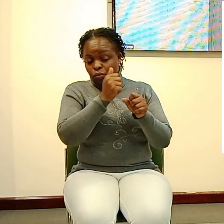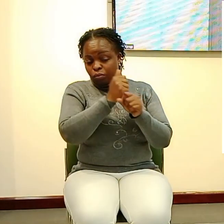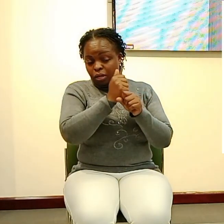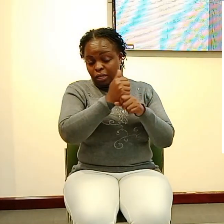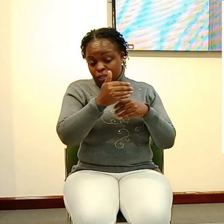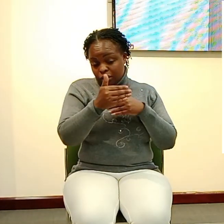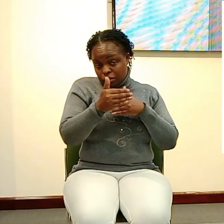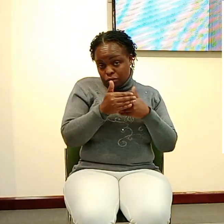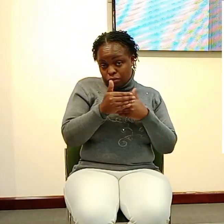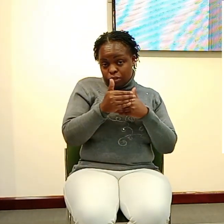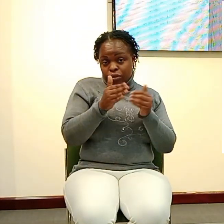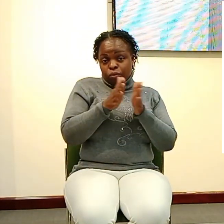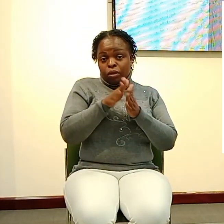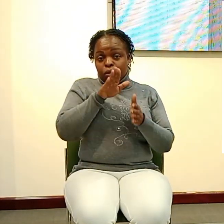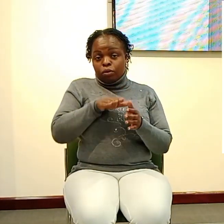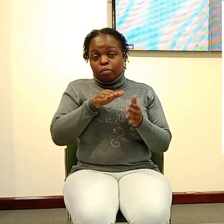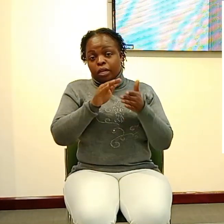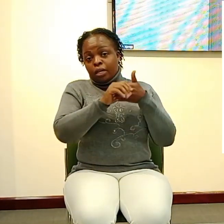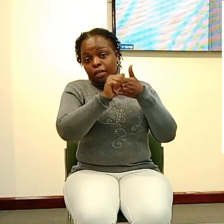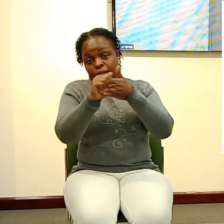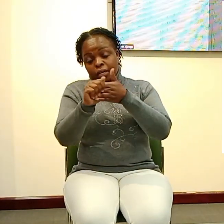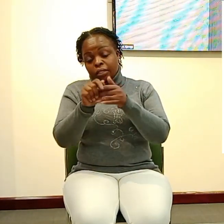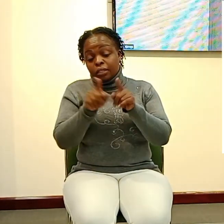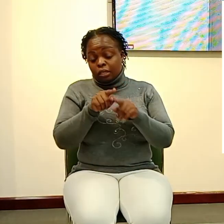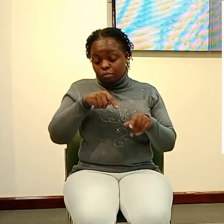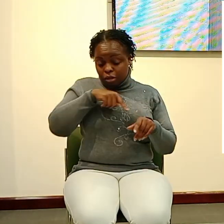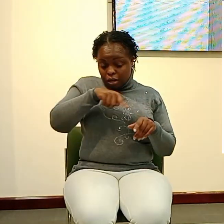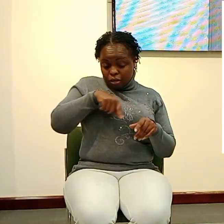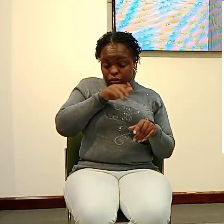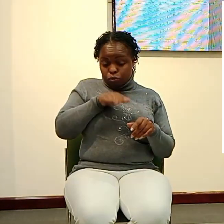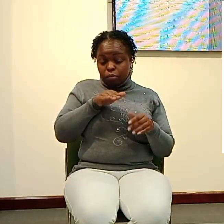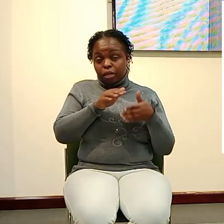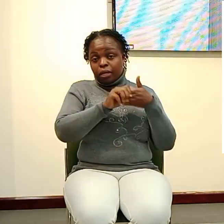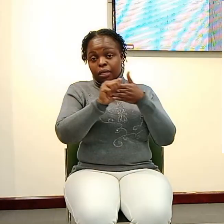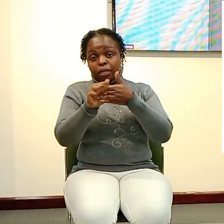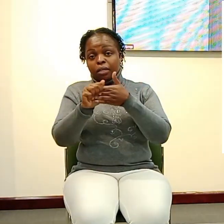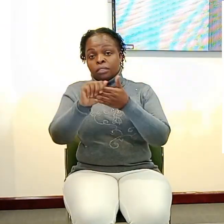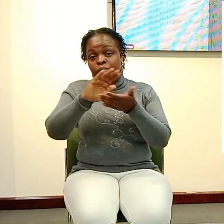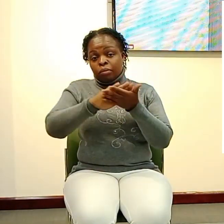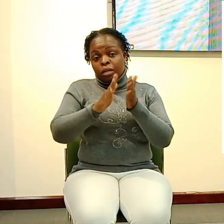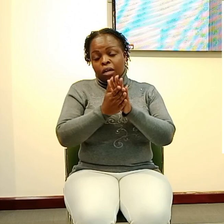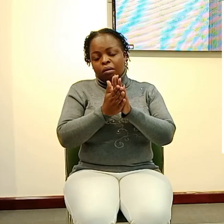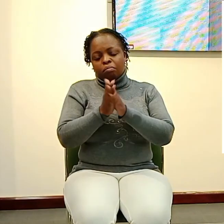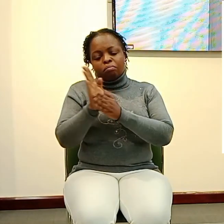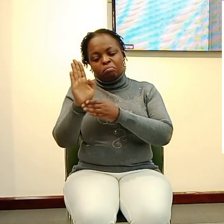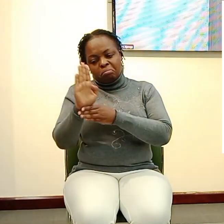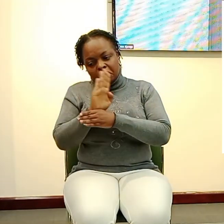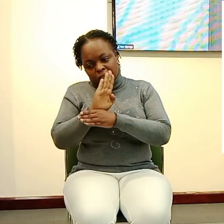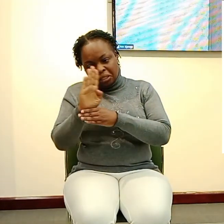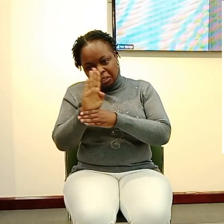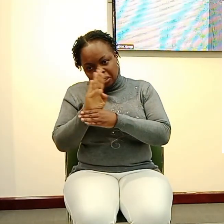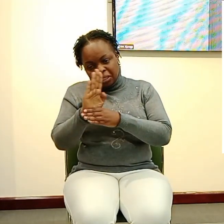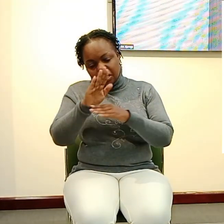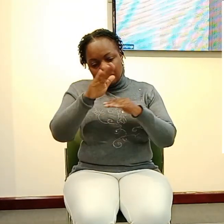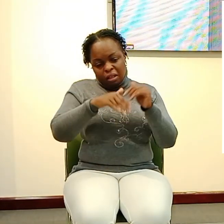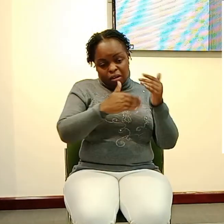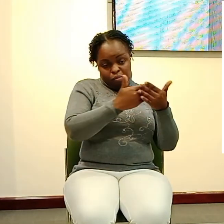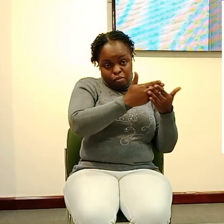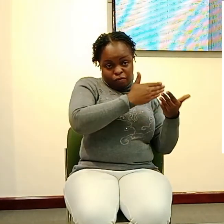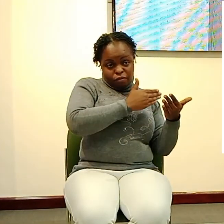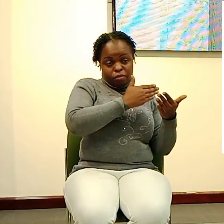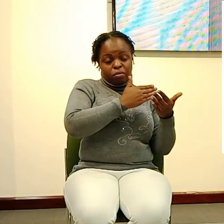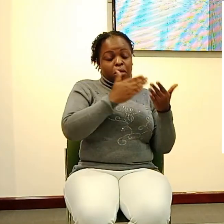closely with women leaders. Maybe it is us women leaders who have become more busier than that time, I don't